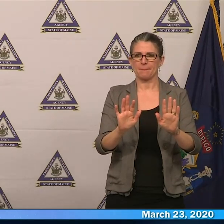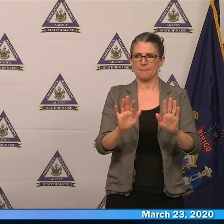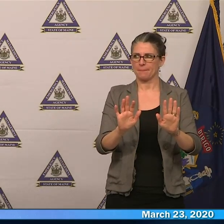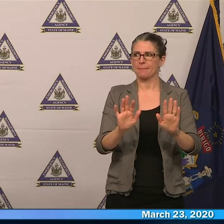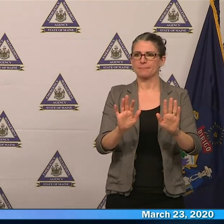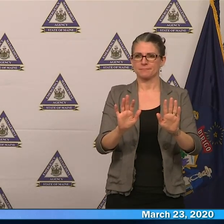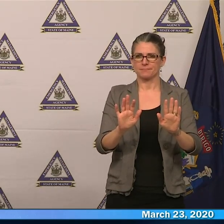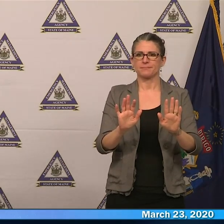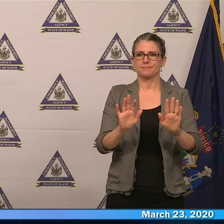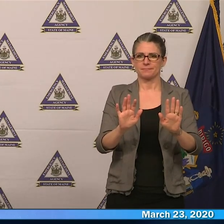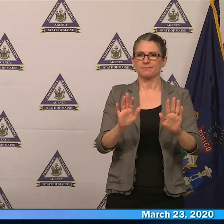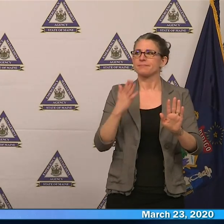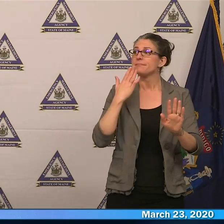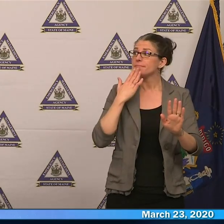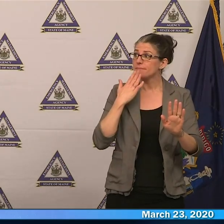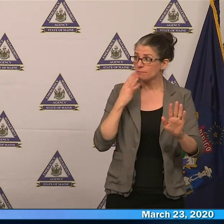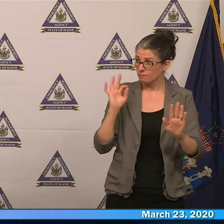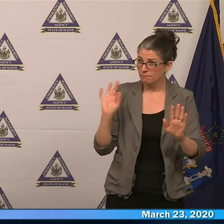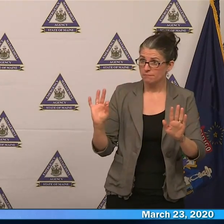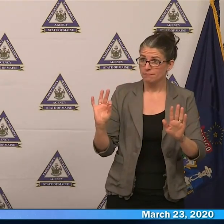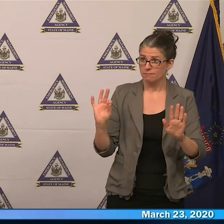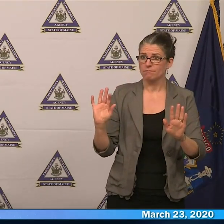right, you have a 1 minute warning. Bye-bye. Thank you, Doctor. You bet.